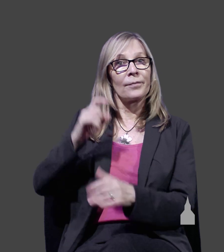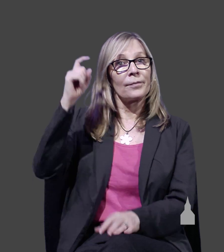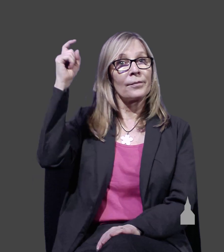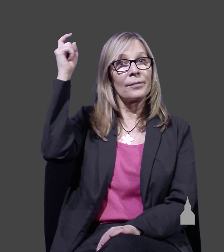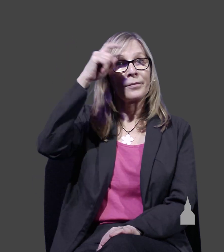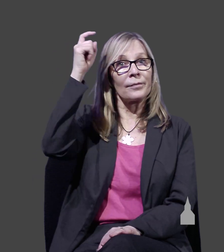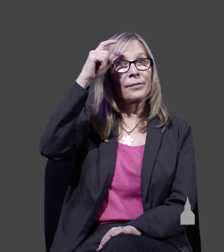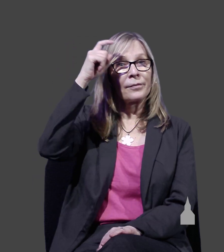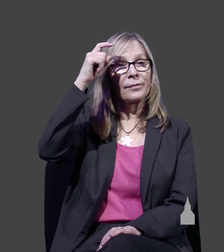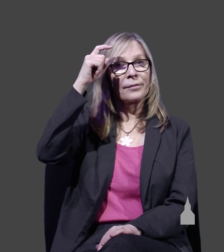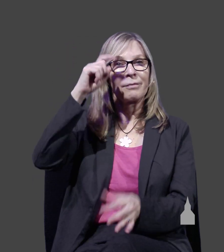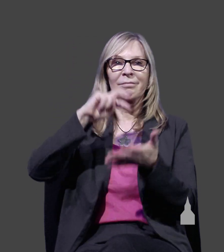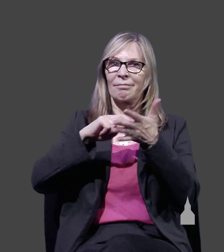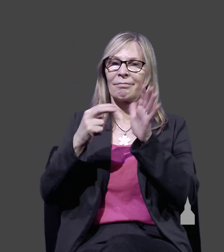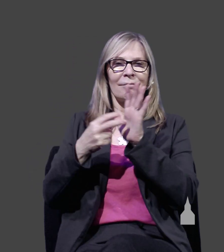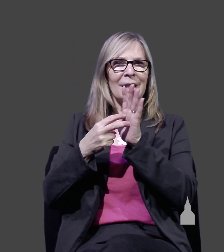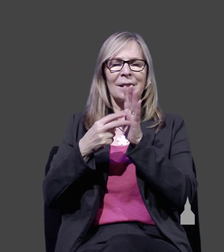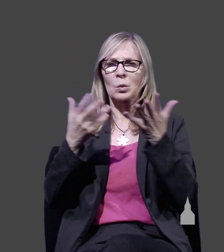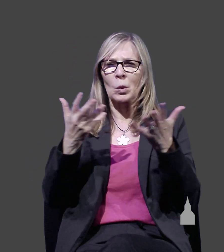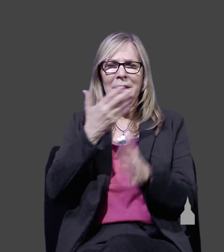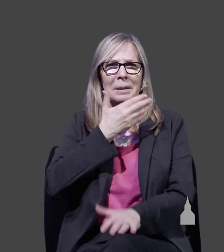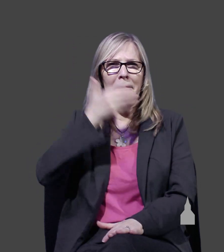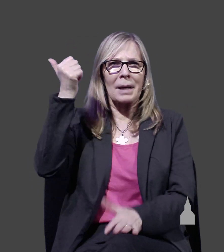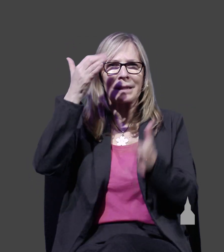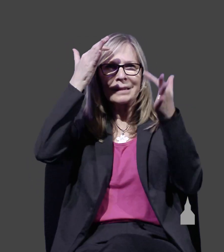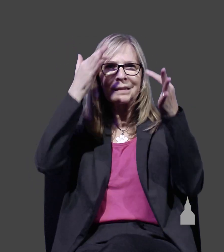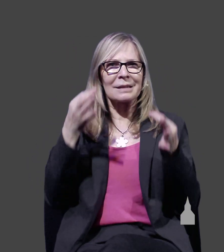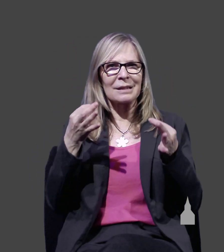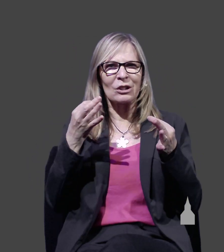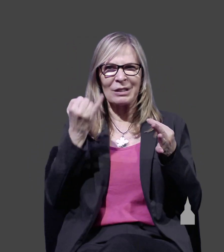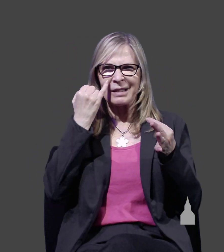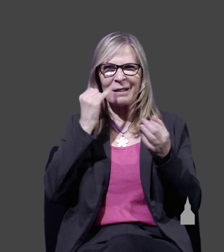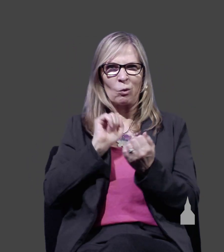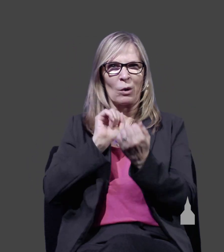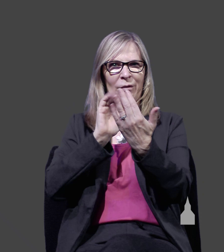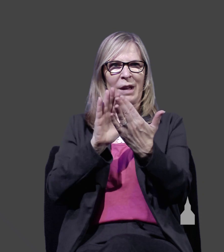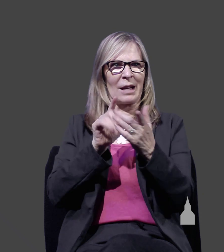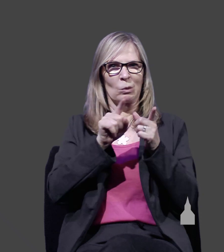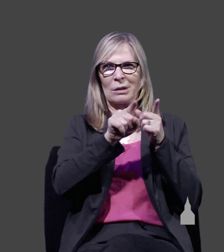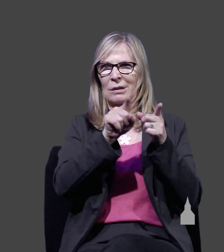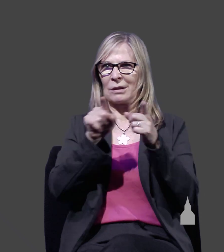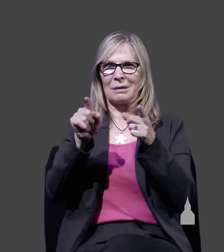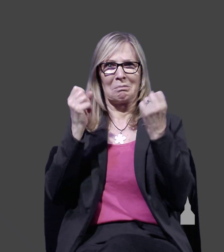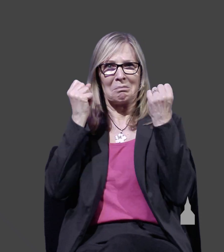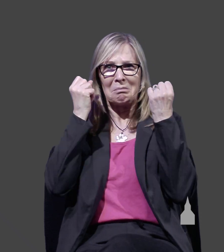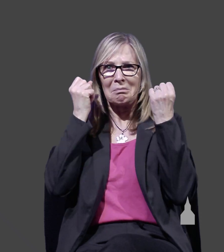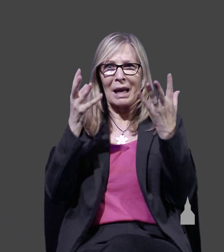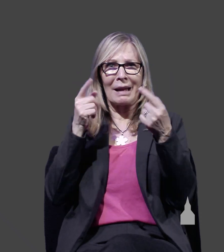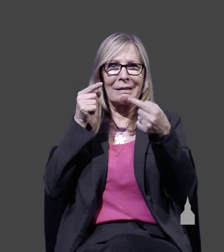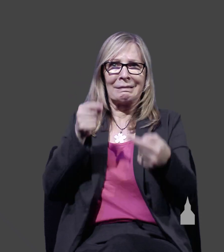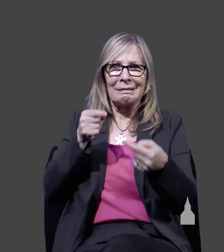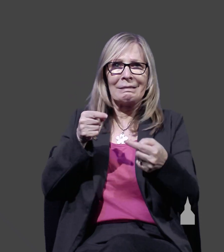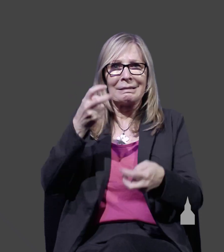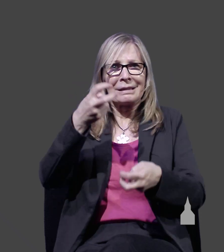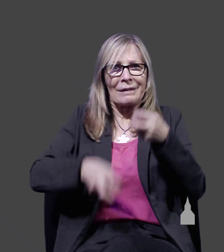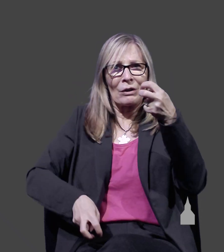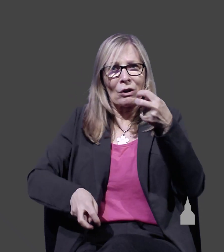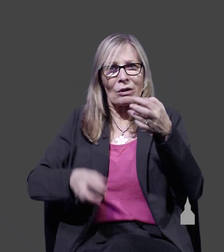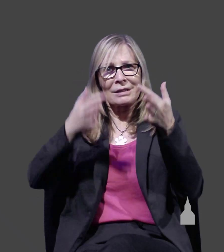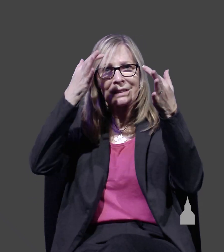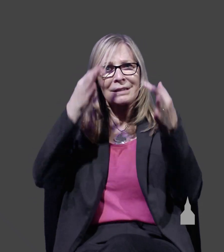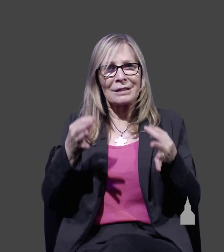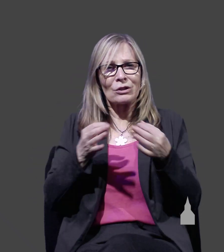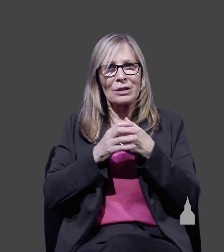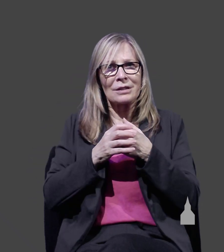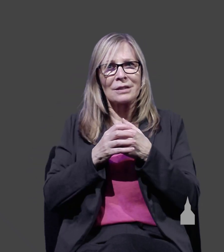Wisdom is about making the best choices when we're faced with all of those difficult decisions. And this goes far beyond